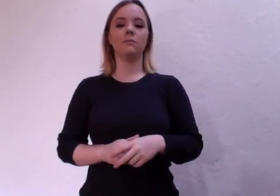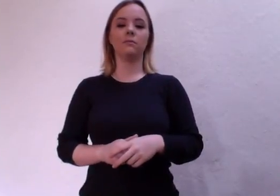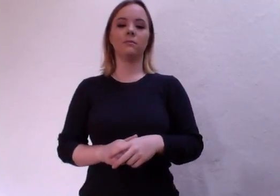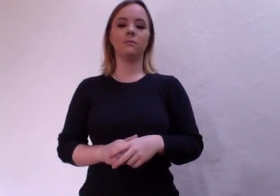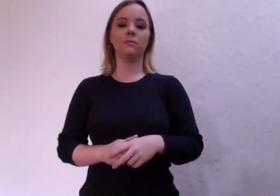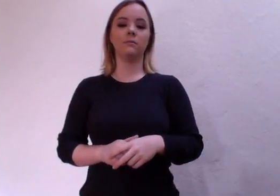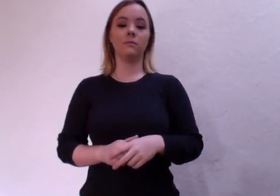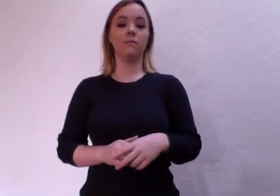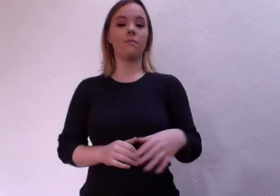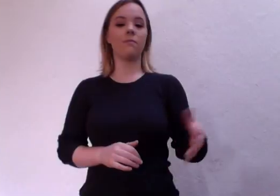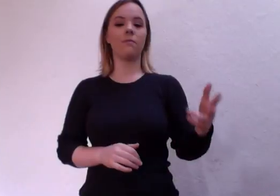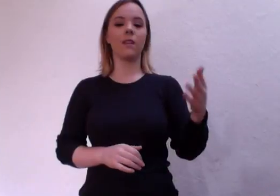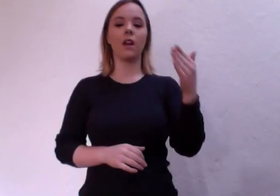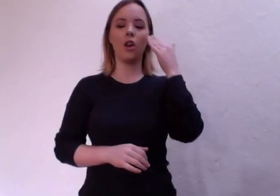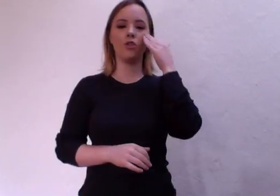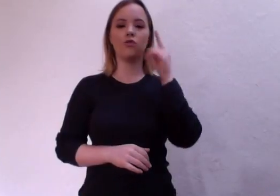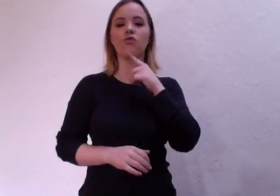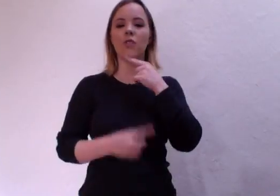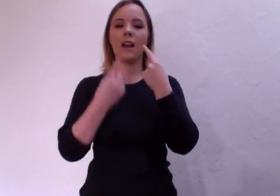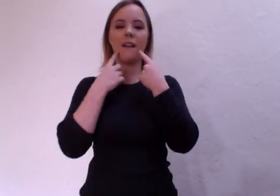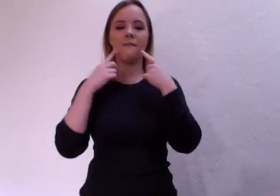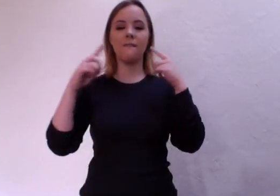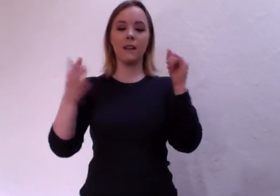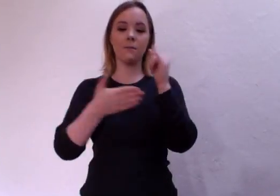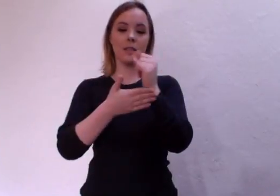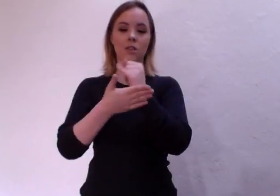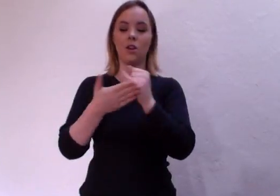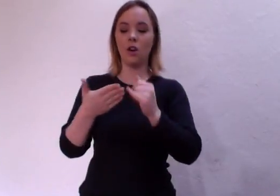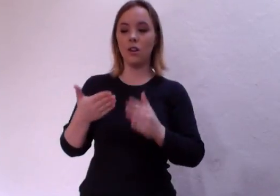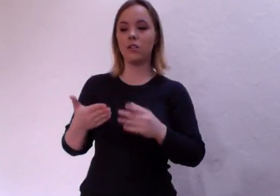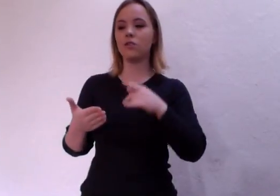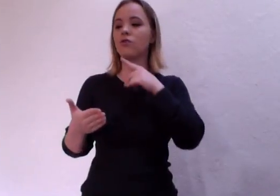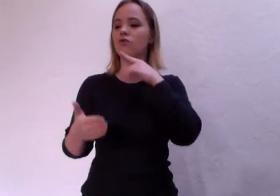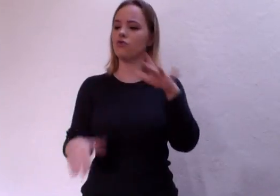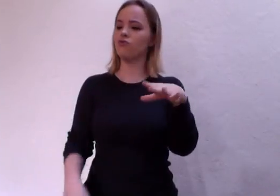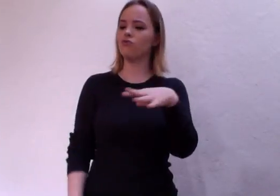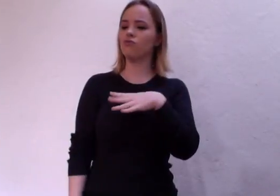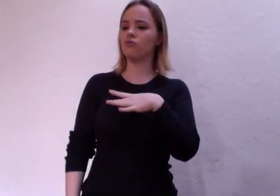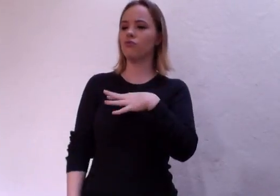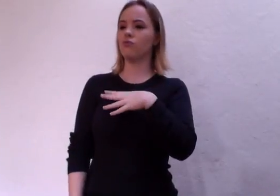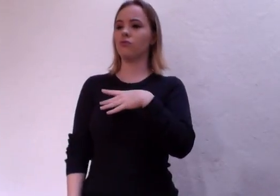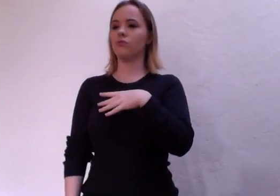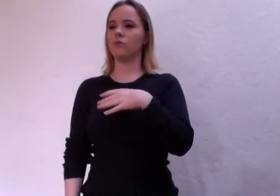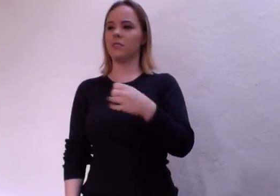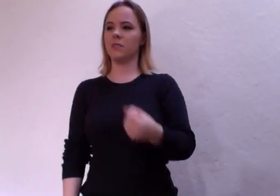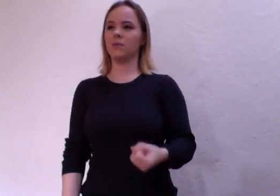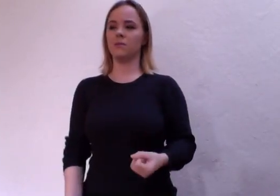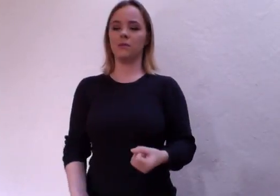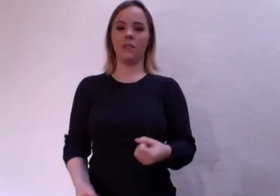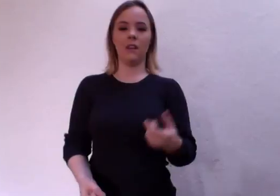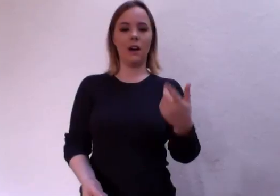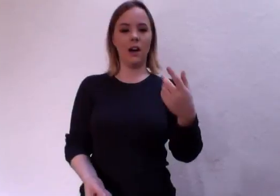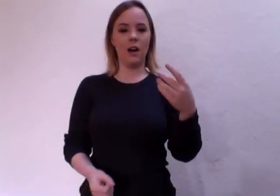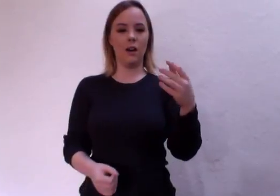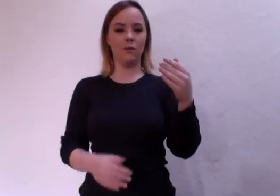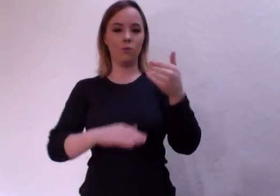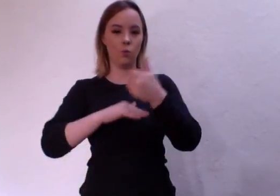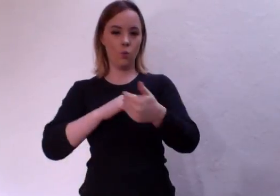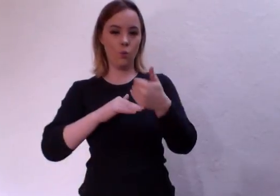guy, and he made all this cool sculpture out of those wooden police line do not cross barricades. And I